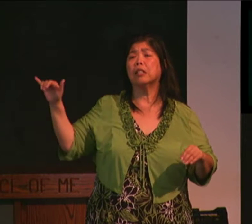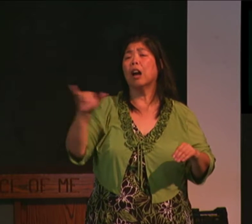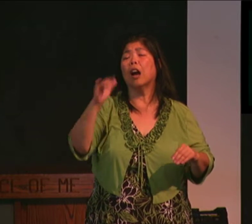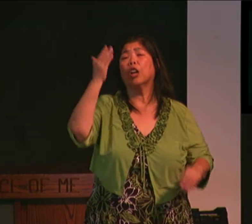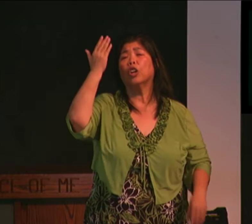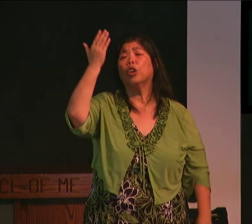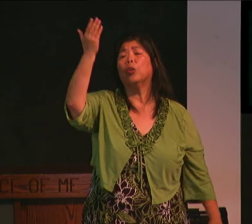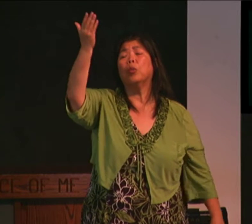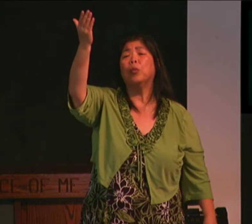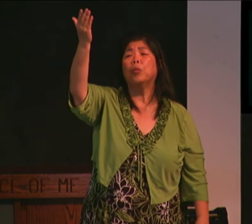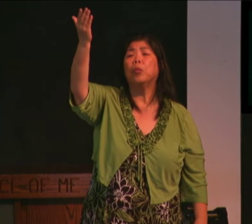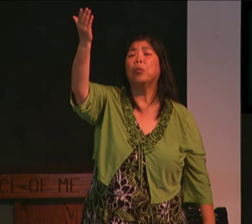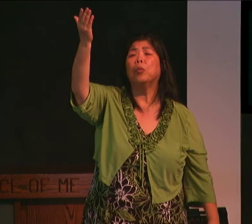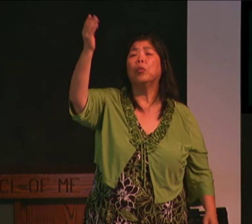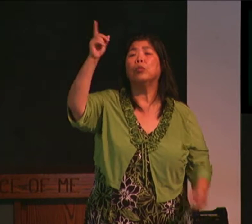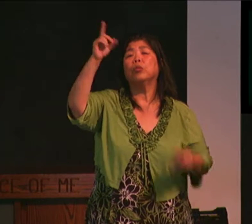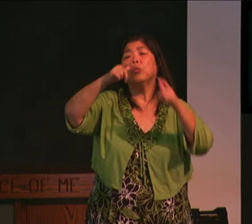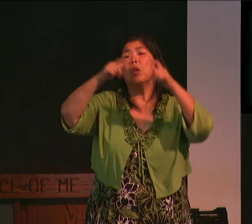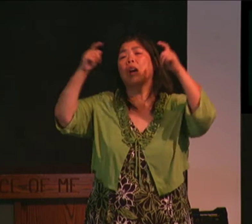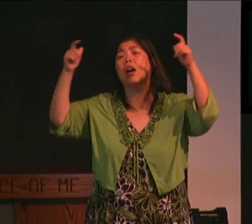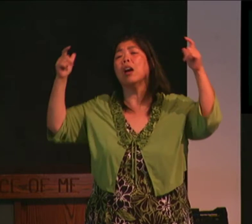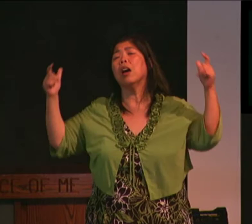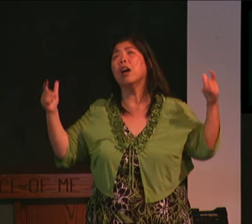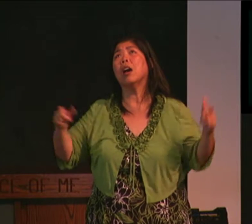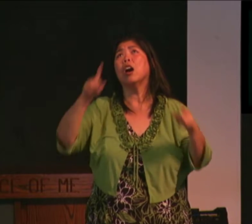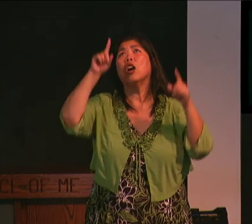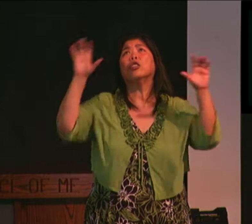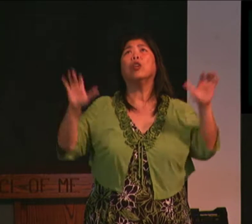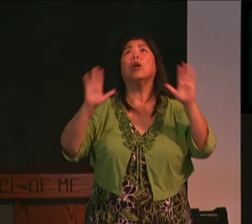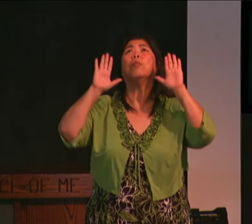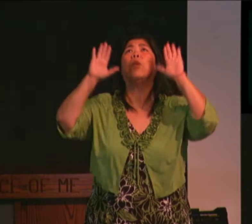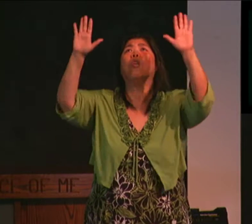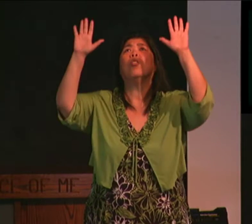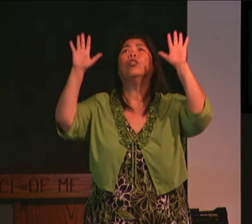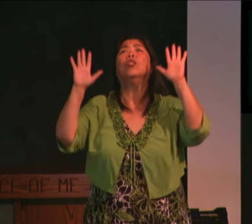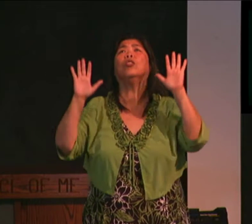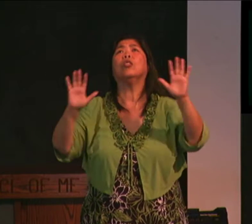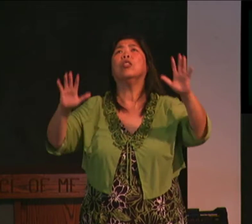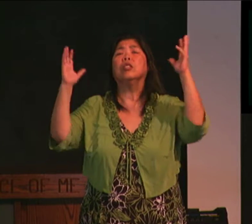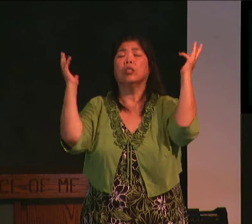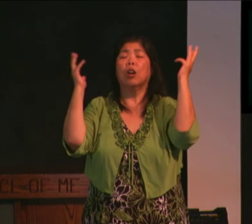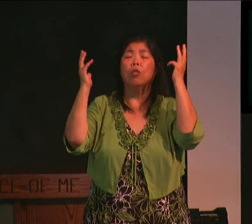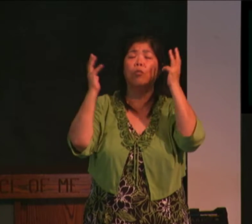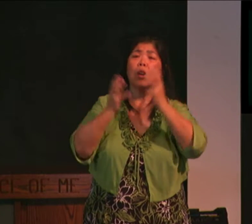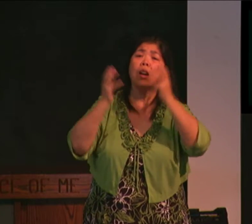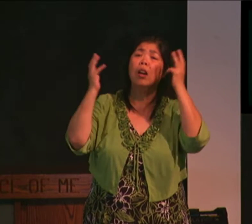like you. You are great. You do miracles so